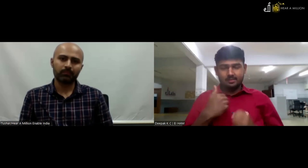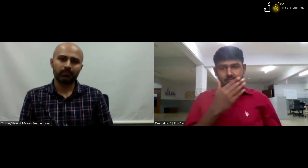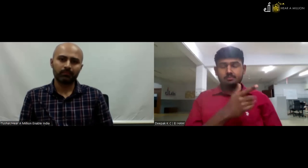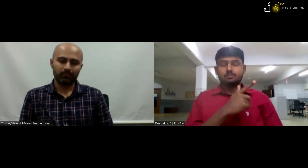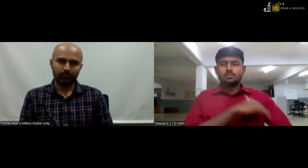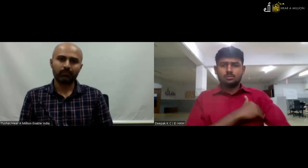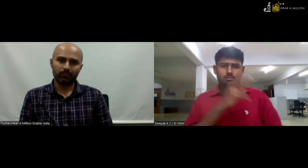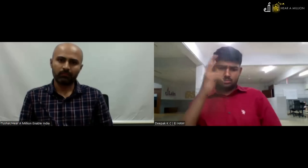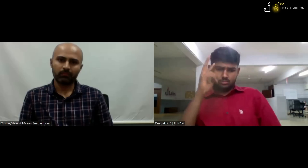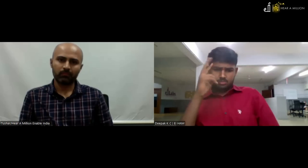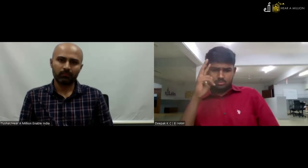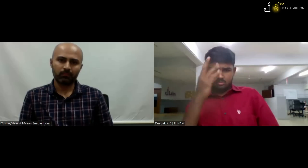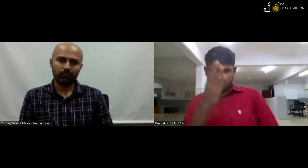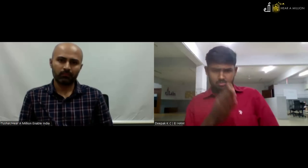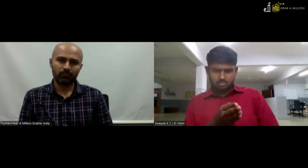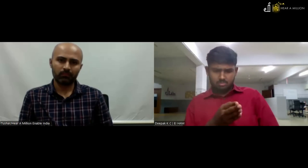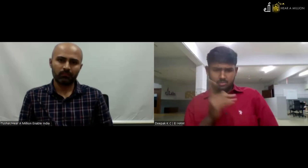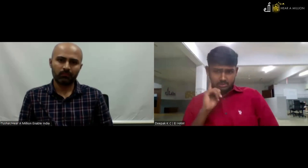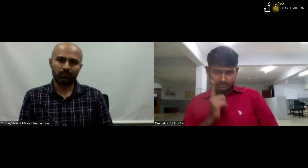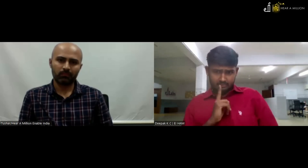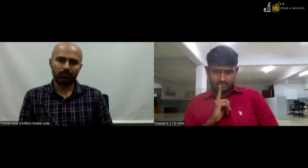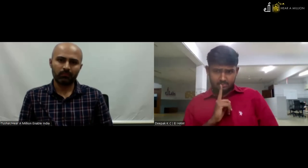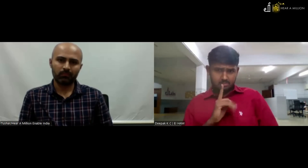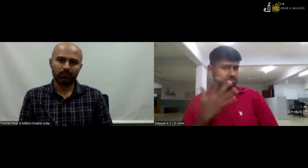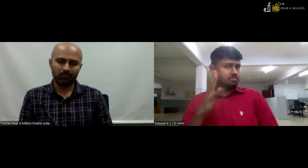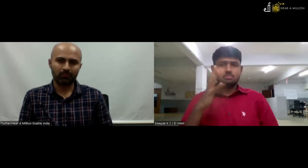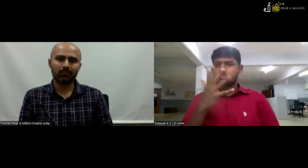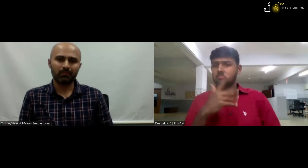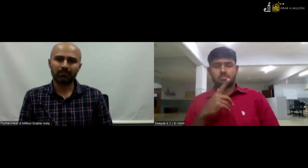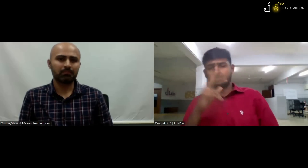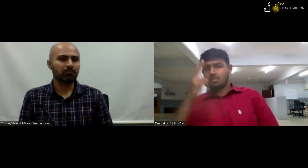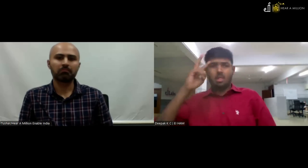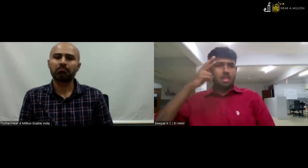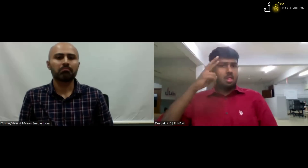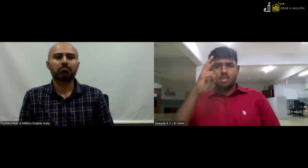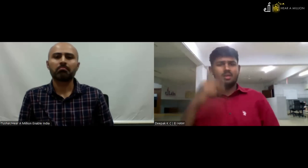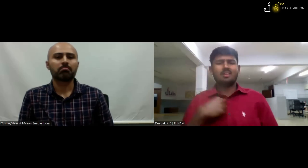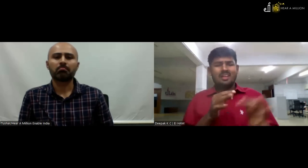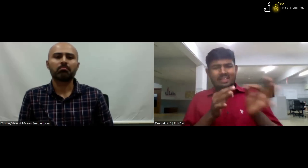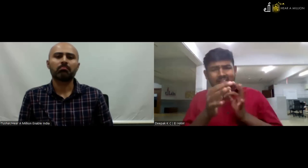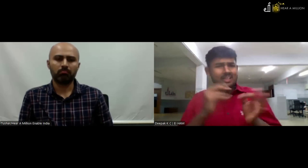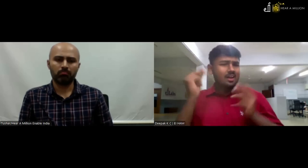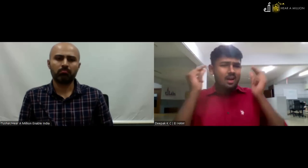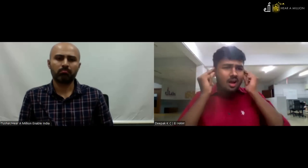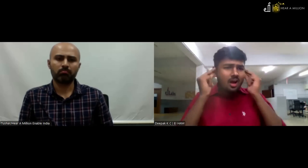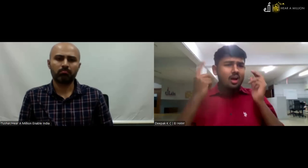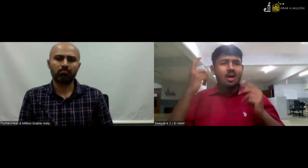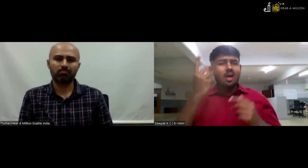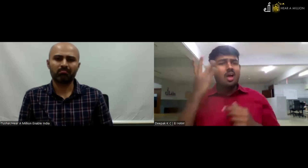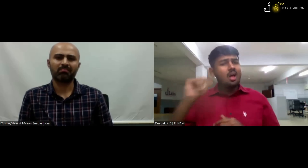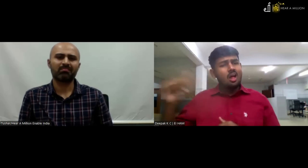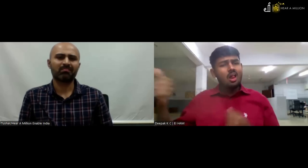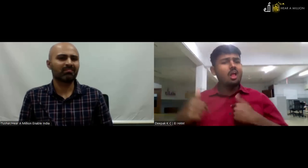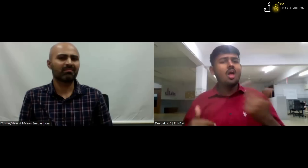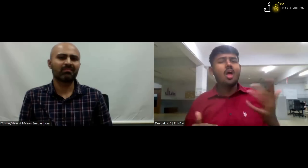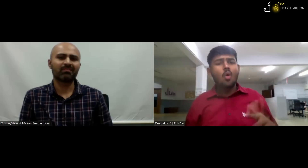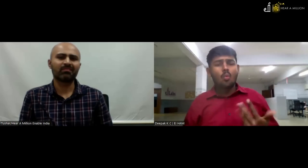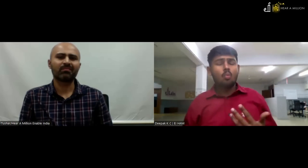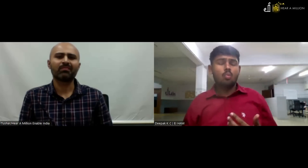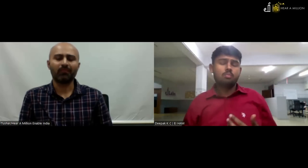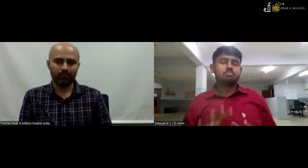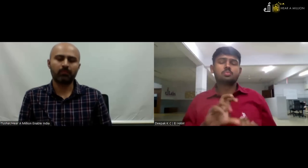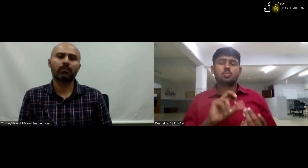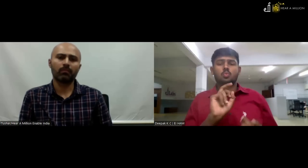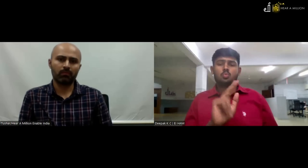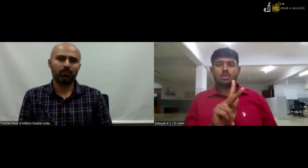RTO, I went to an agent, and this agent did the licensing work. He also said that you are deaf. No, you cannot drive. How would you drive? I